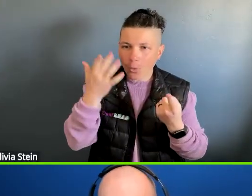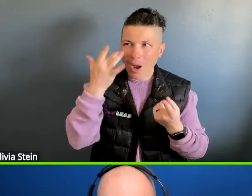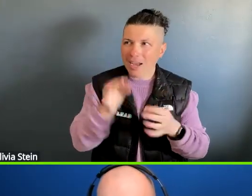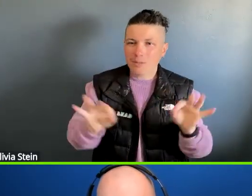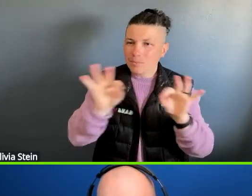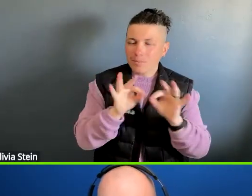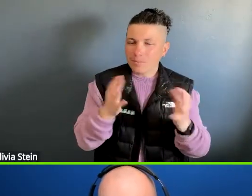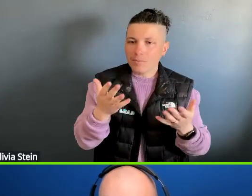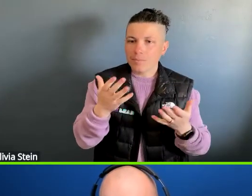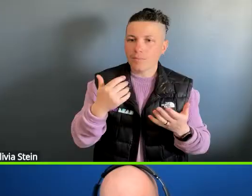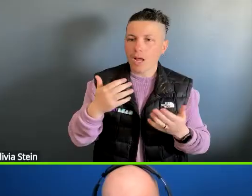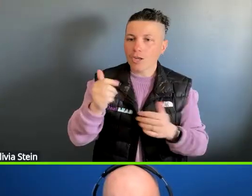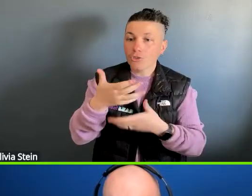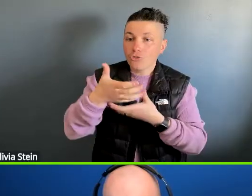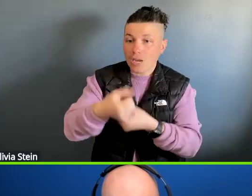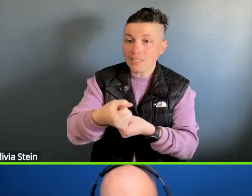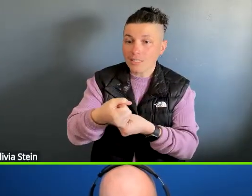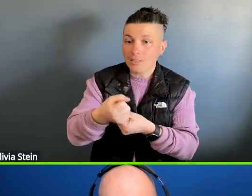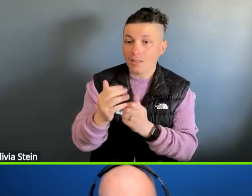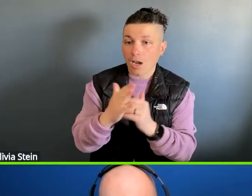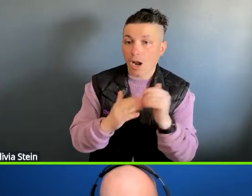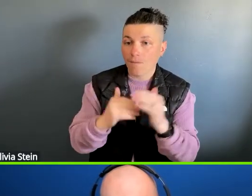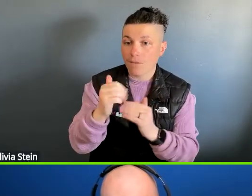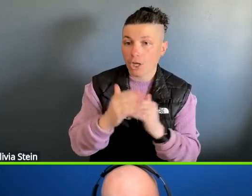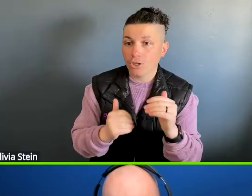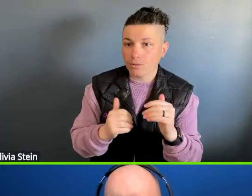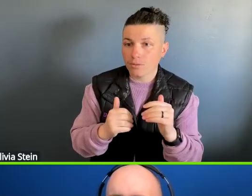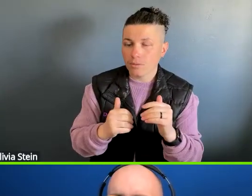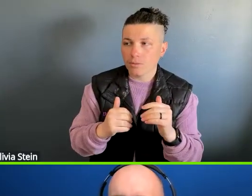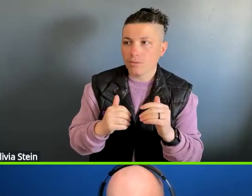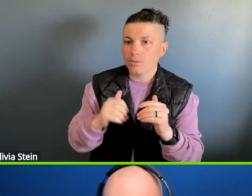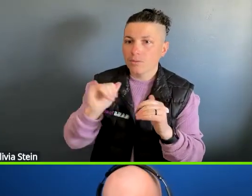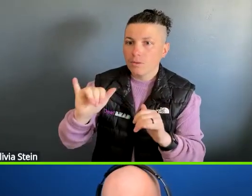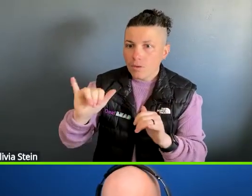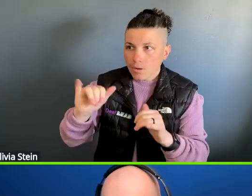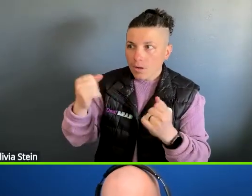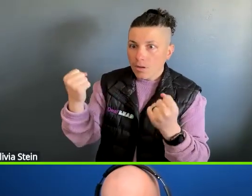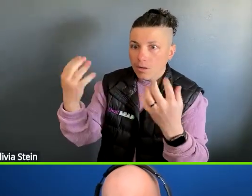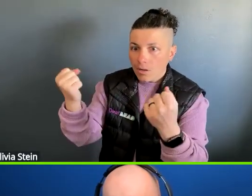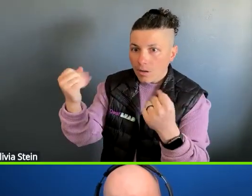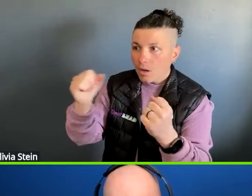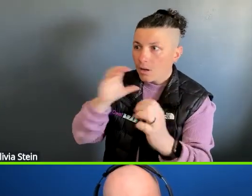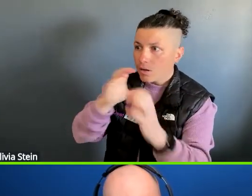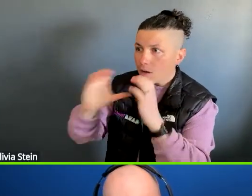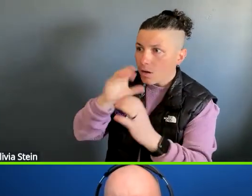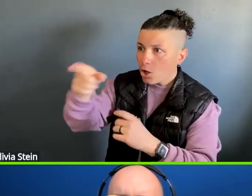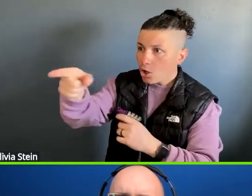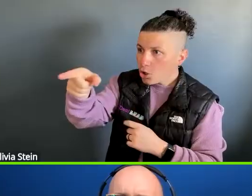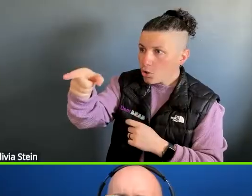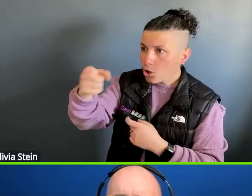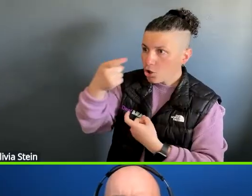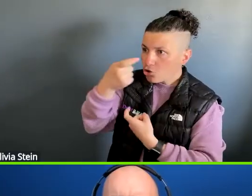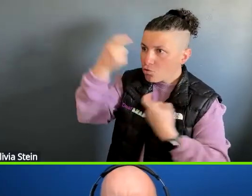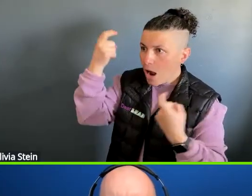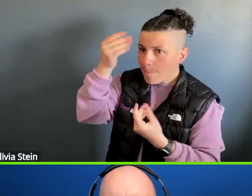So another thing to consider, why it's so important to have this, trust and comfort is another factor.